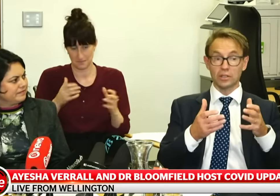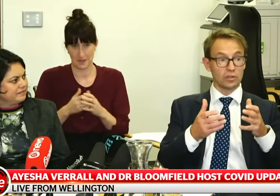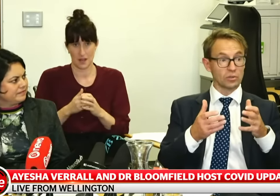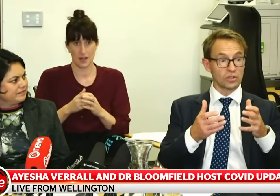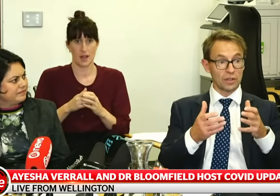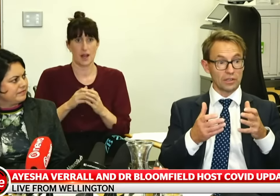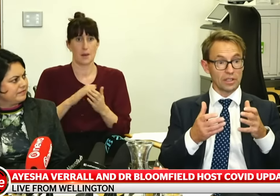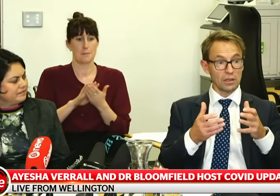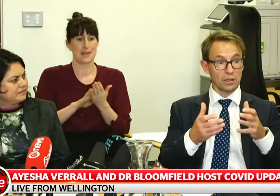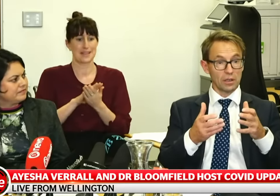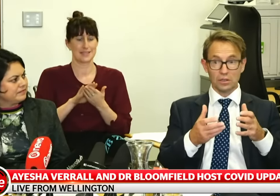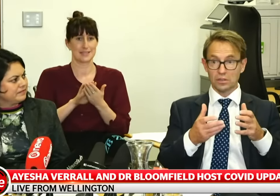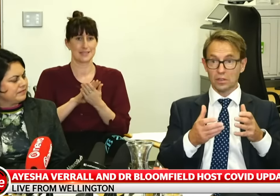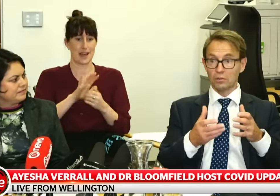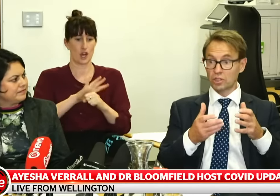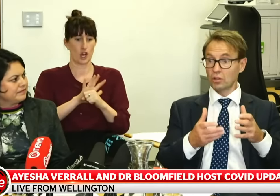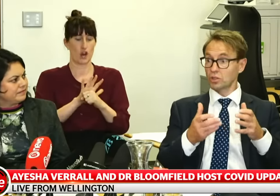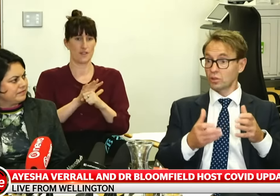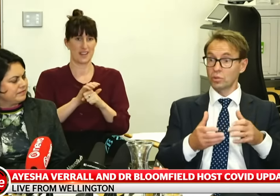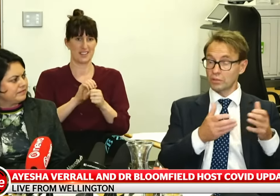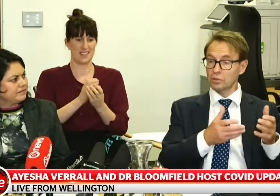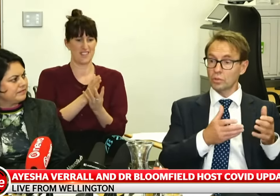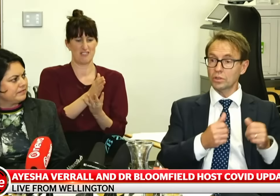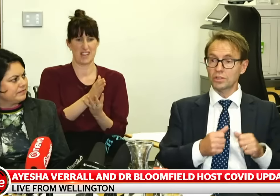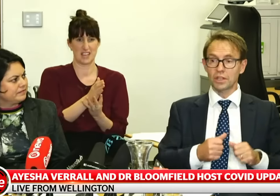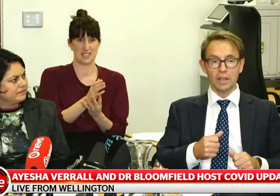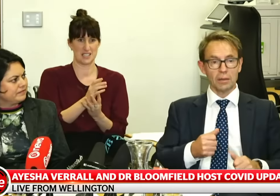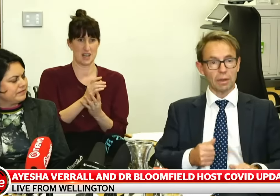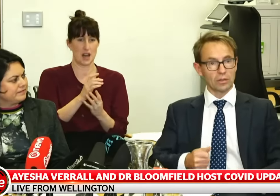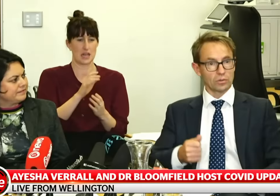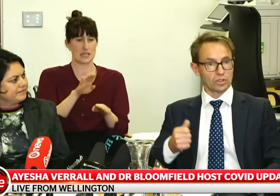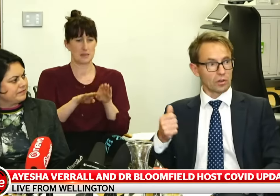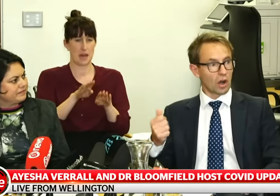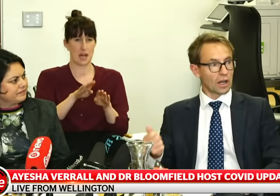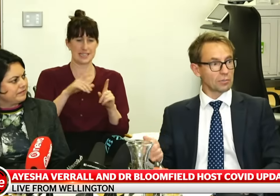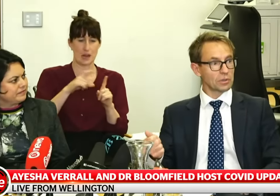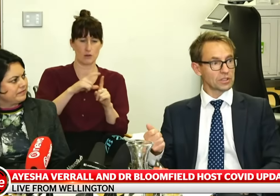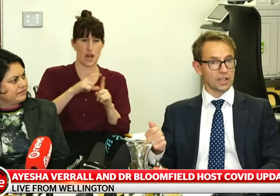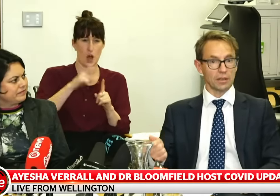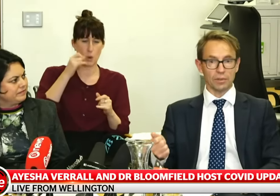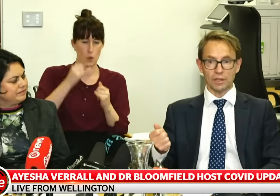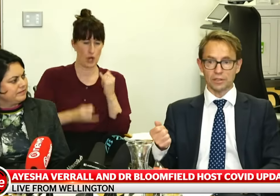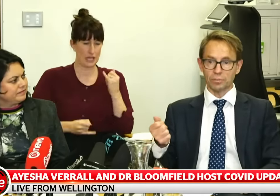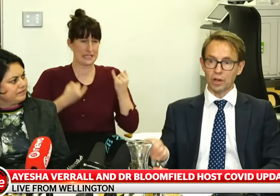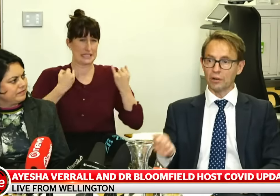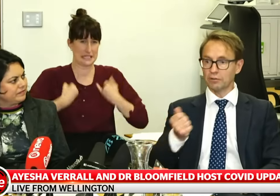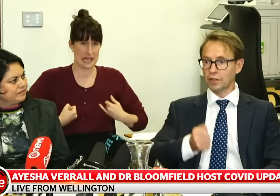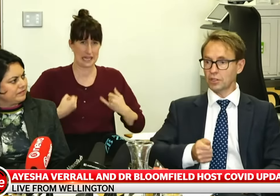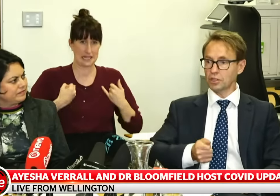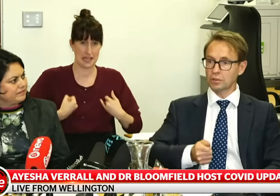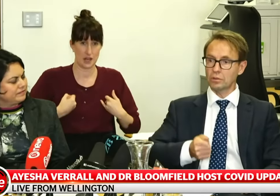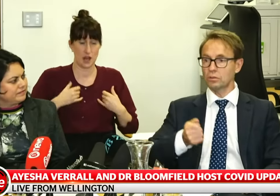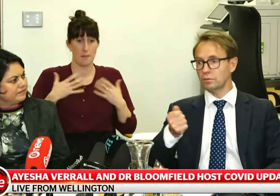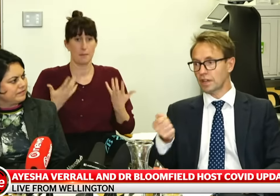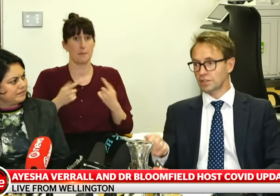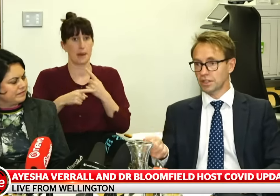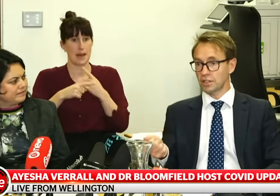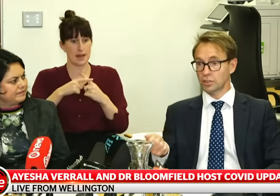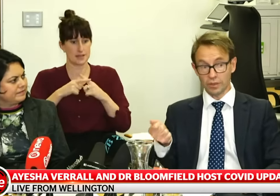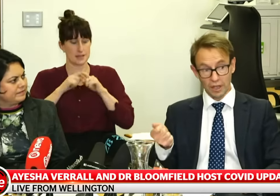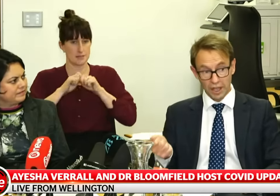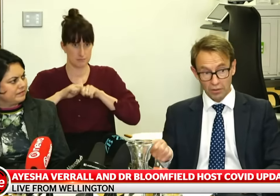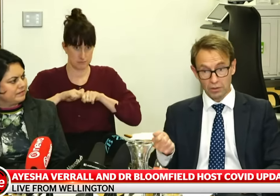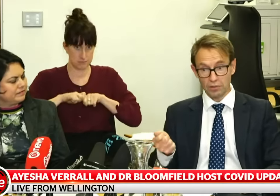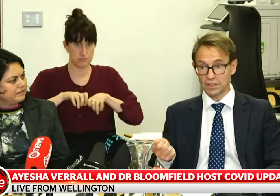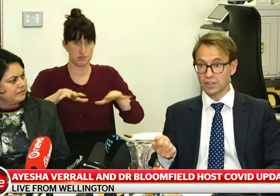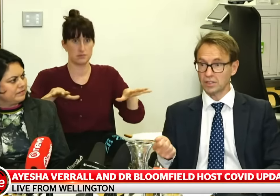high clinical severity, so Delta or even worse, but also high immune escape, that is prior infection or